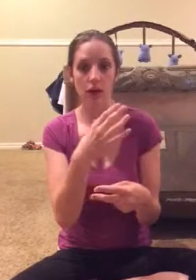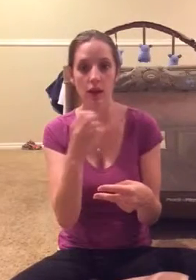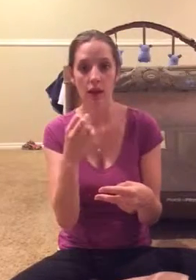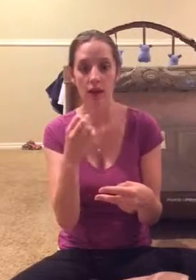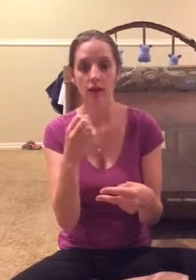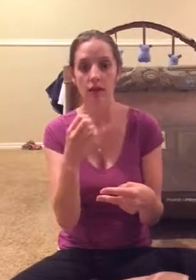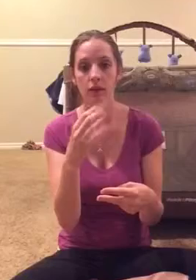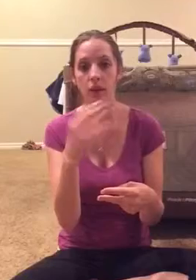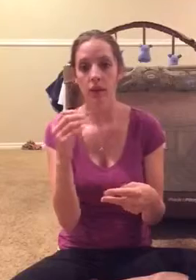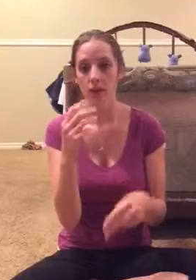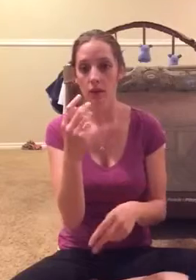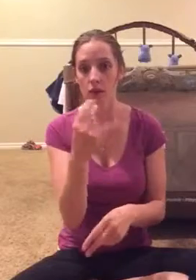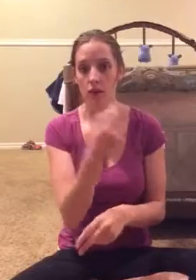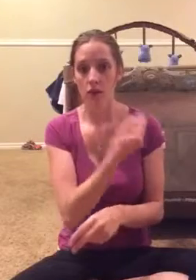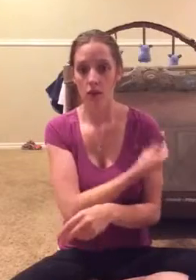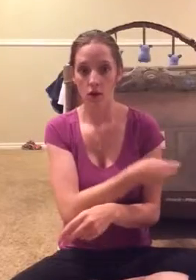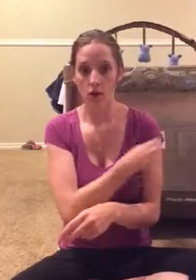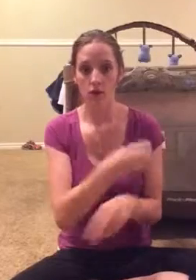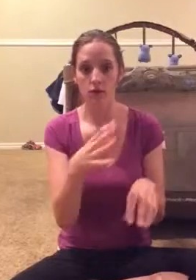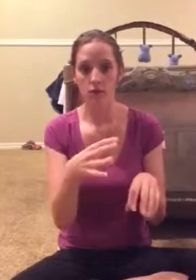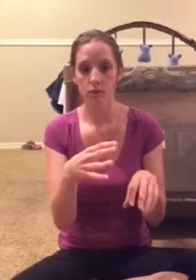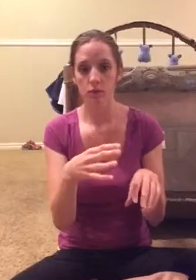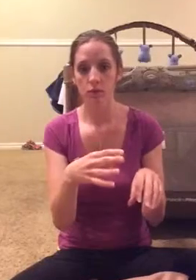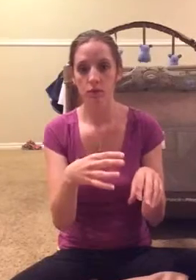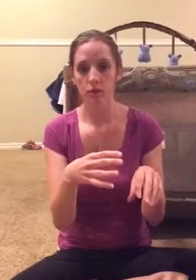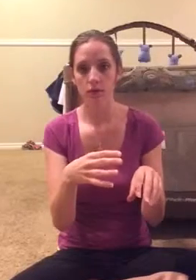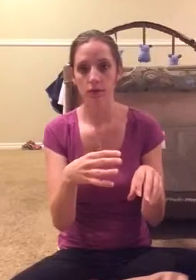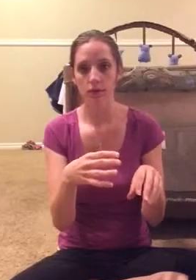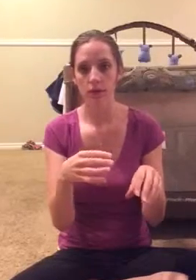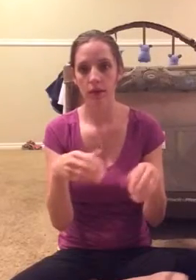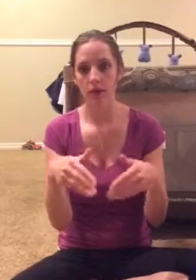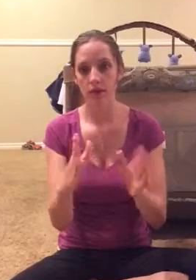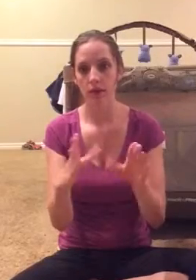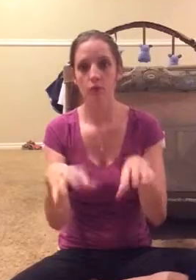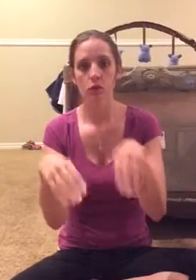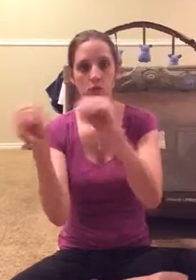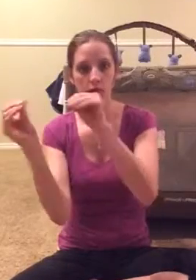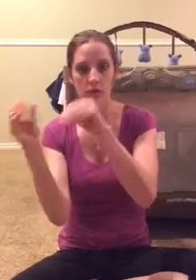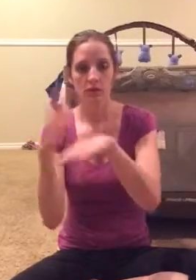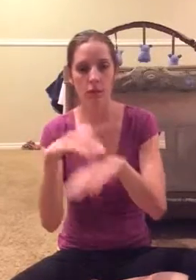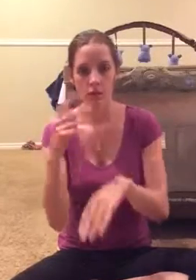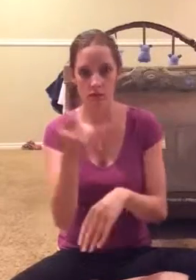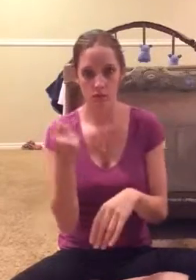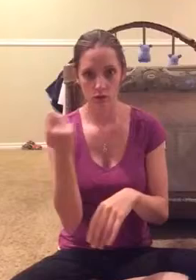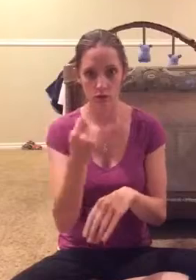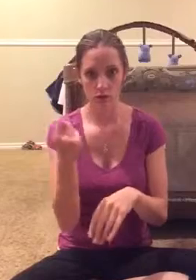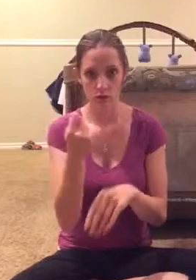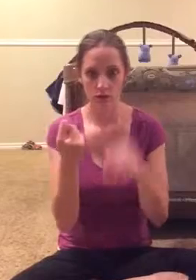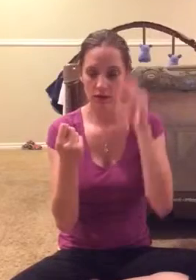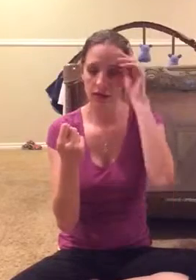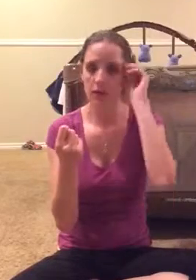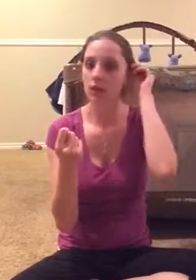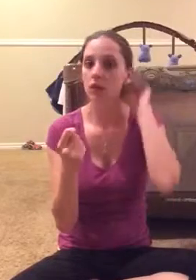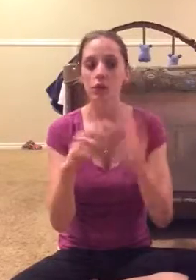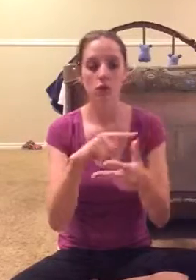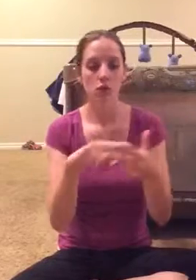The whole group of girls, they're just top notch. They're just as perfect as you can get. They're the kind